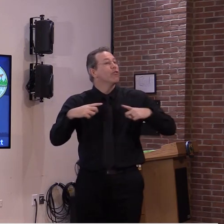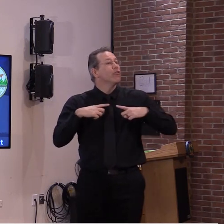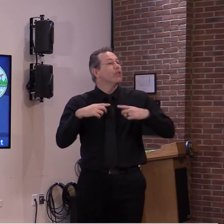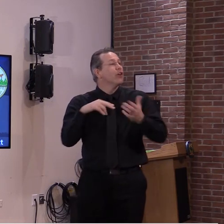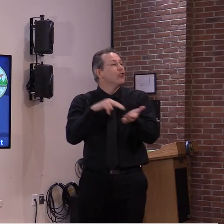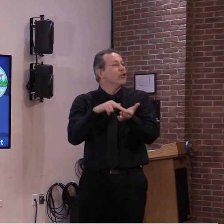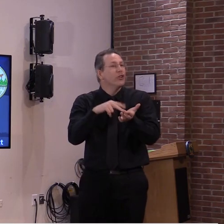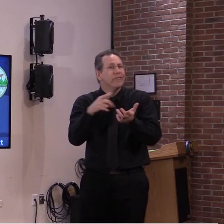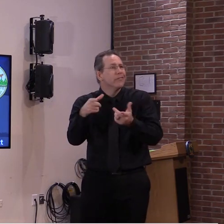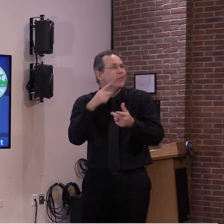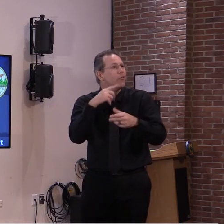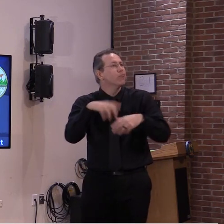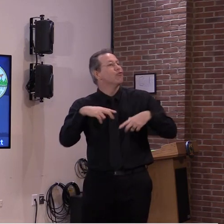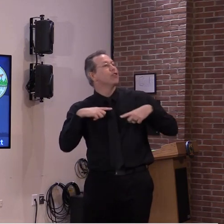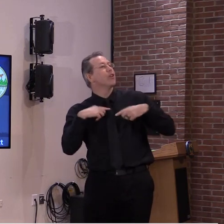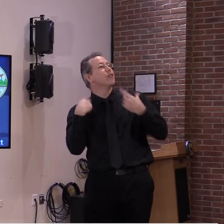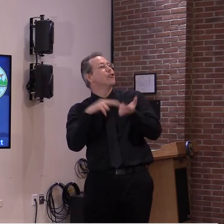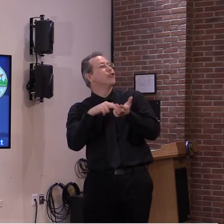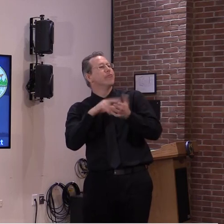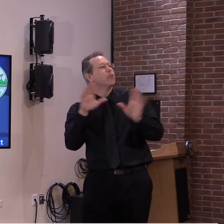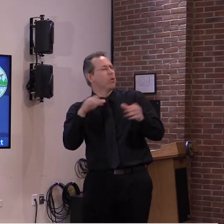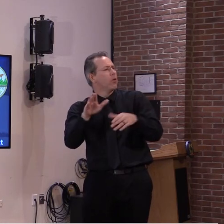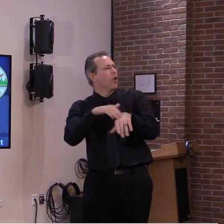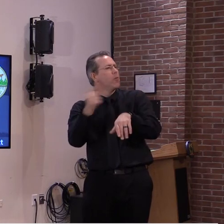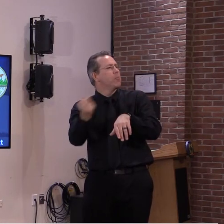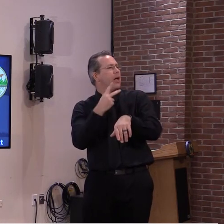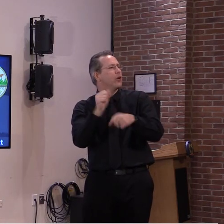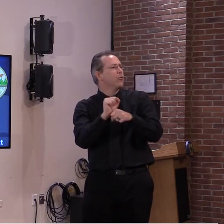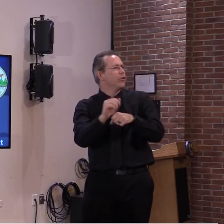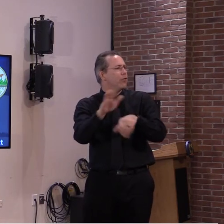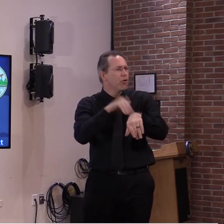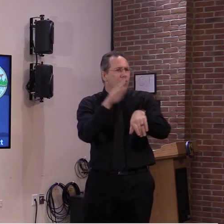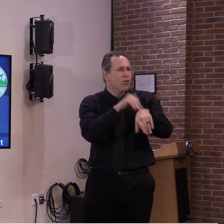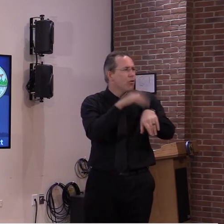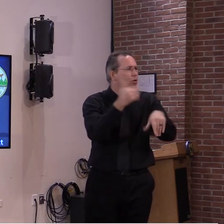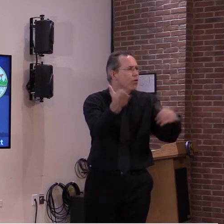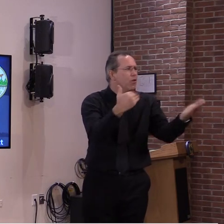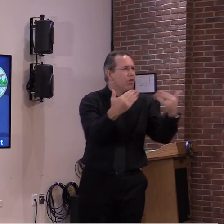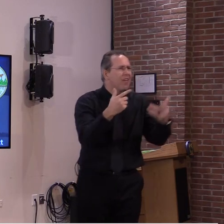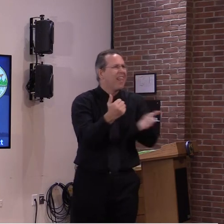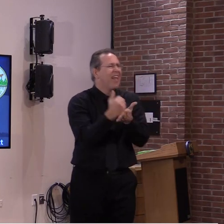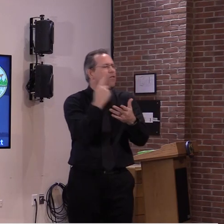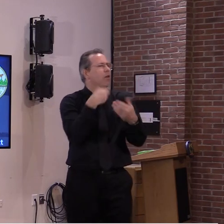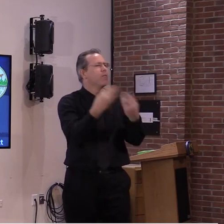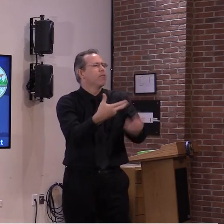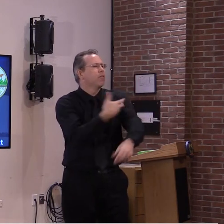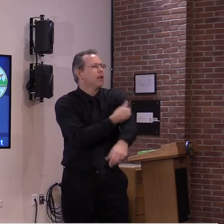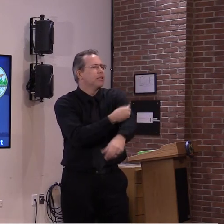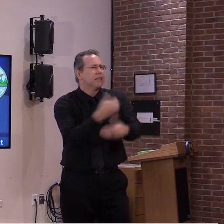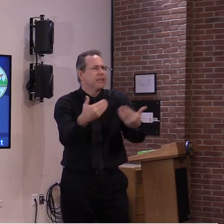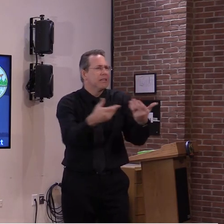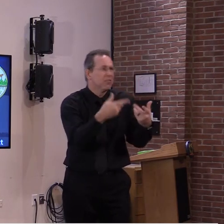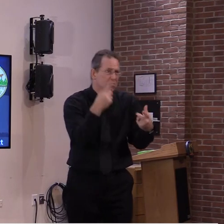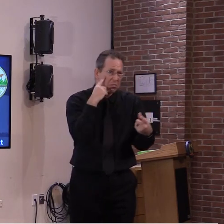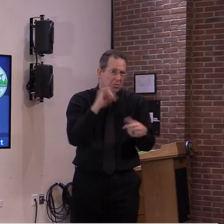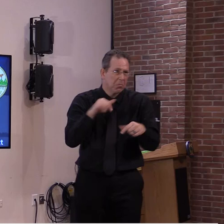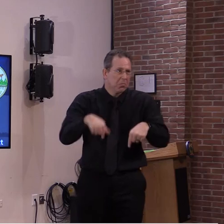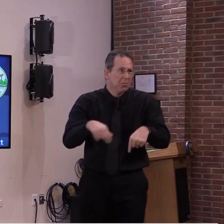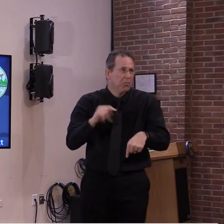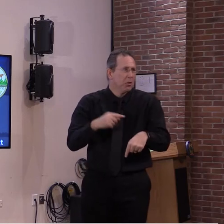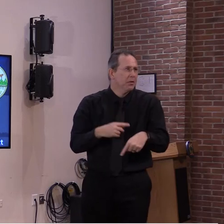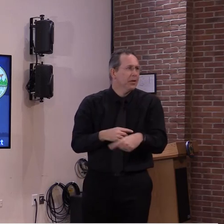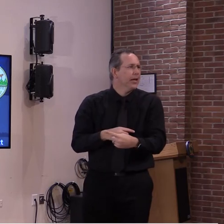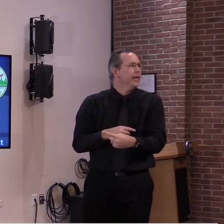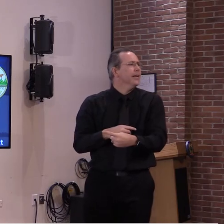up a medical reserve early on. So we are contemplating utilizing something of that nature. But